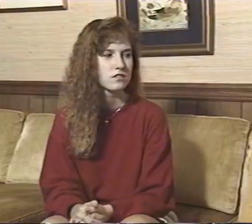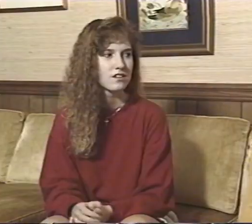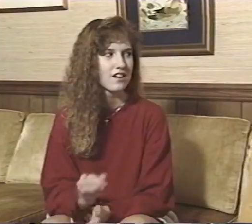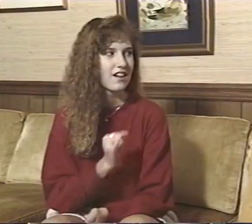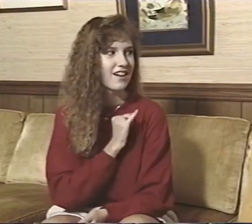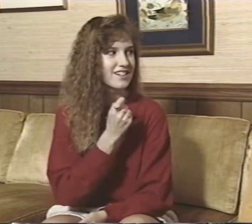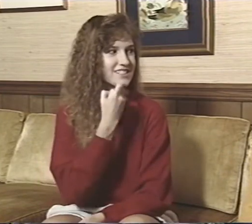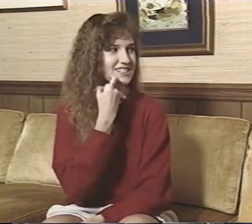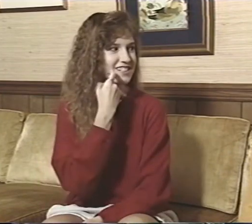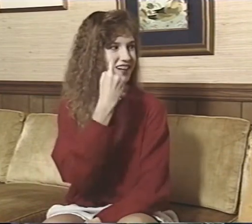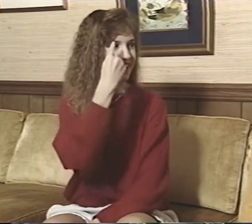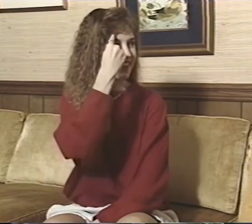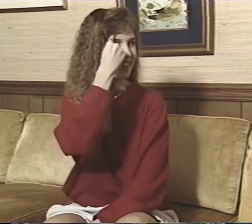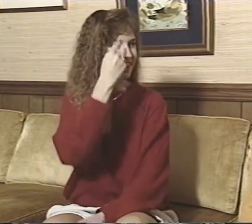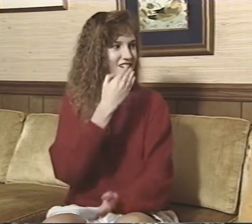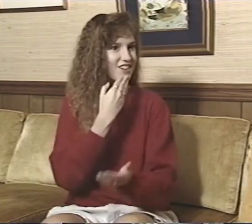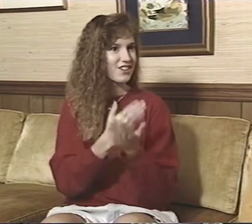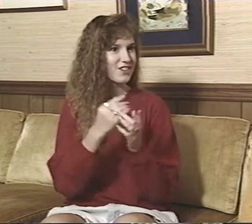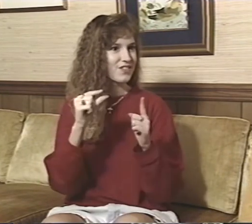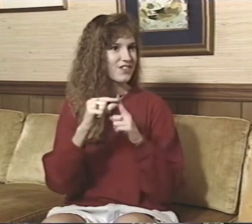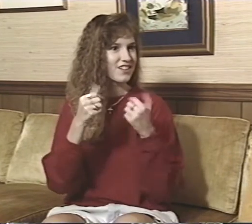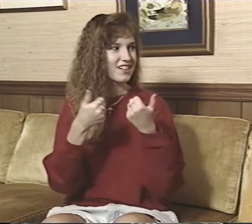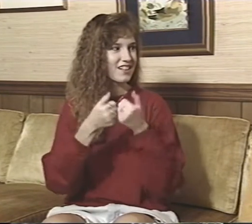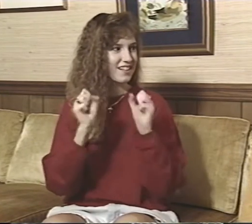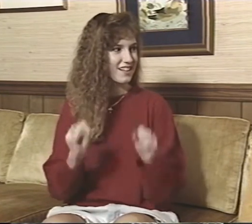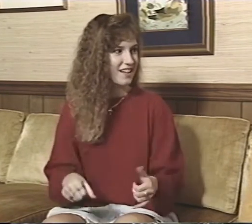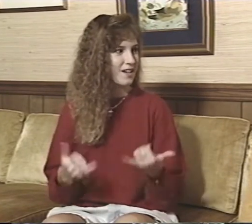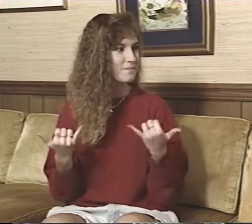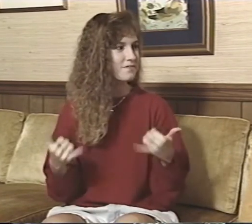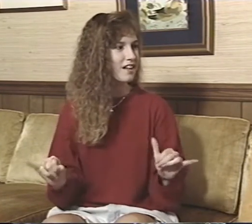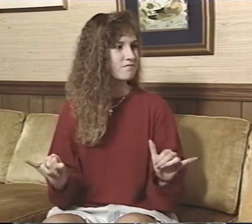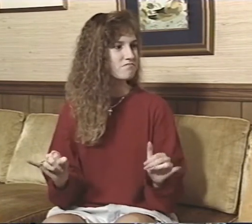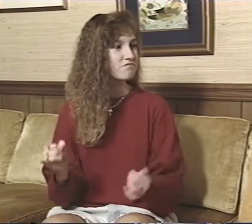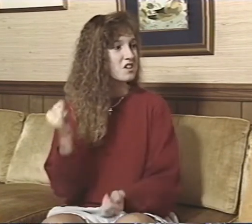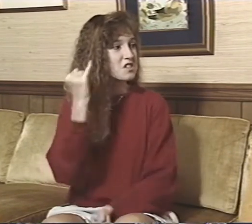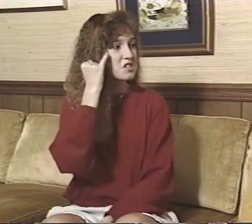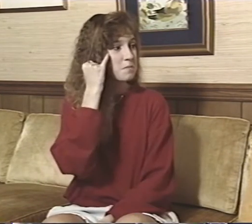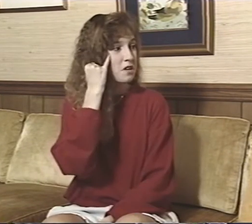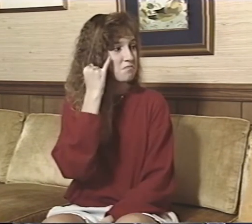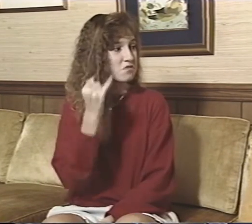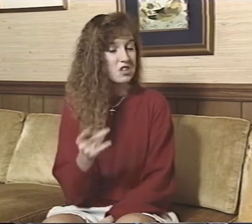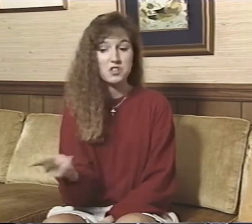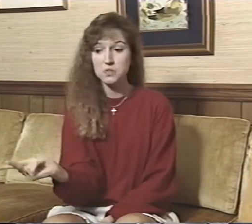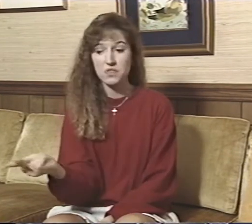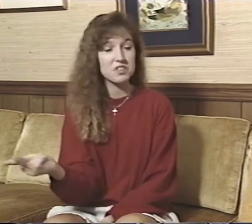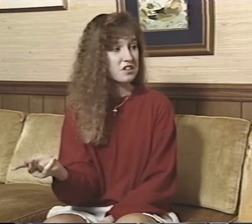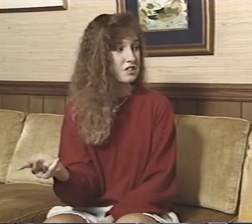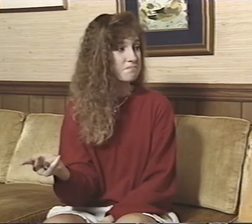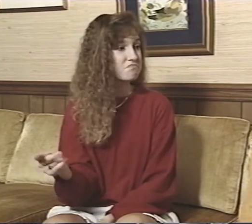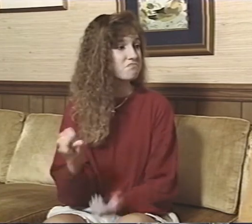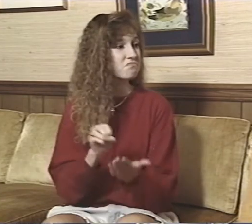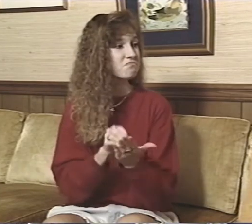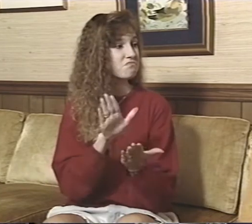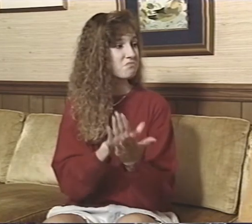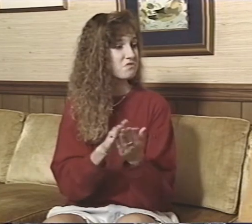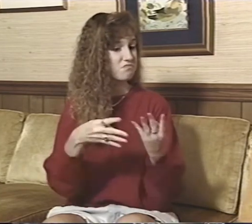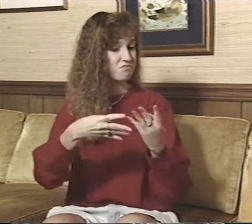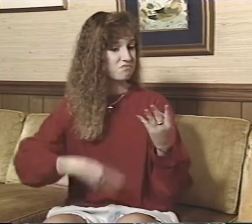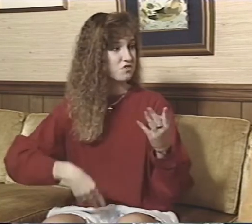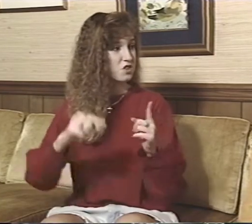I just thought of a good game we could play. Suppose two people write down as many words as